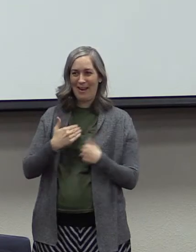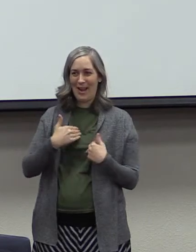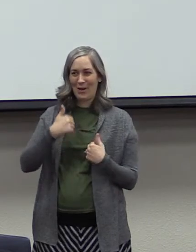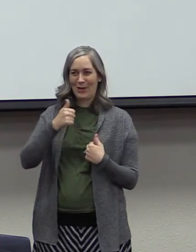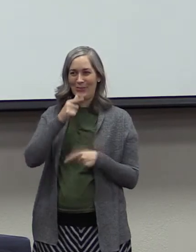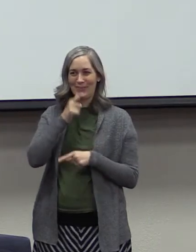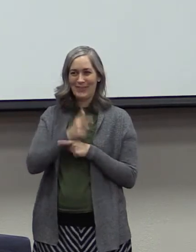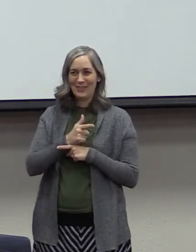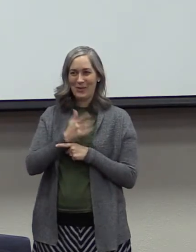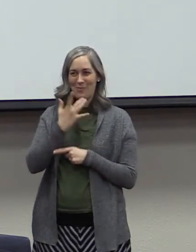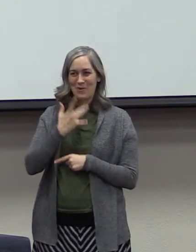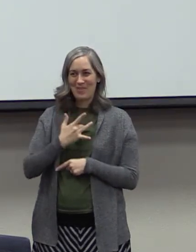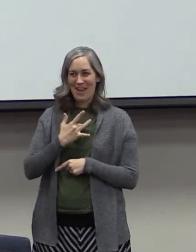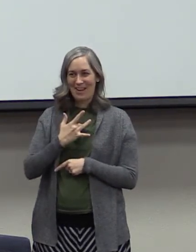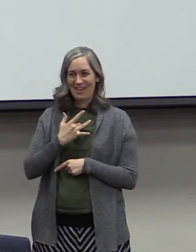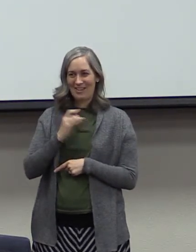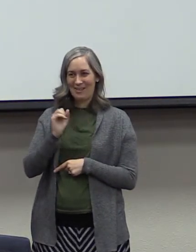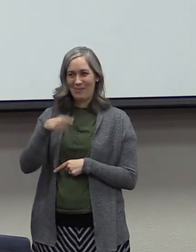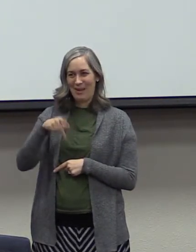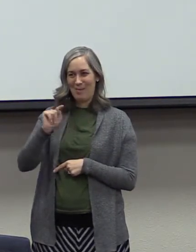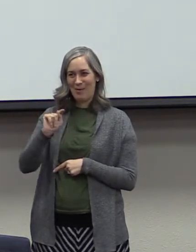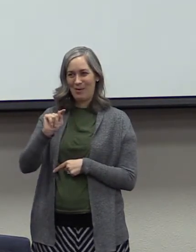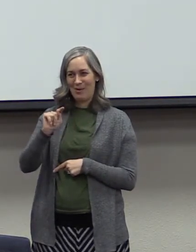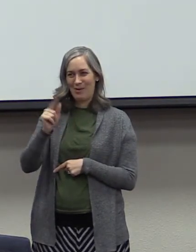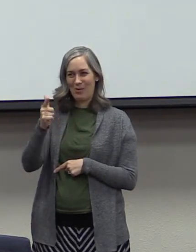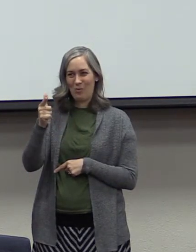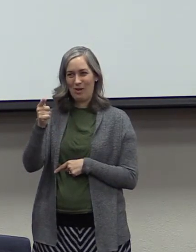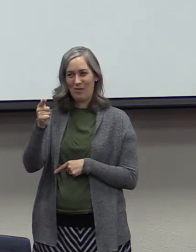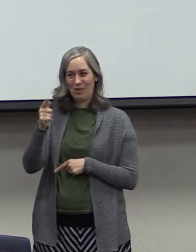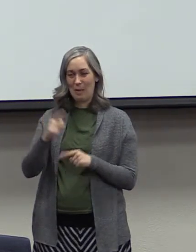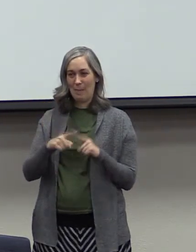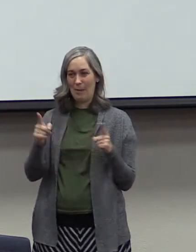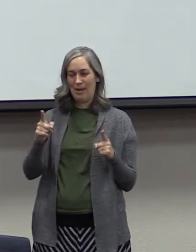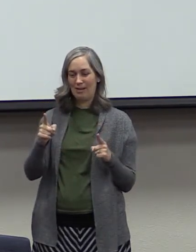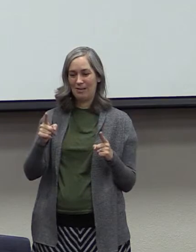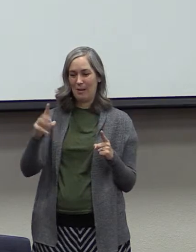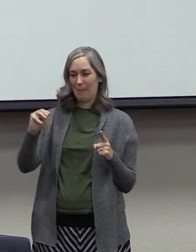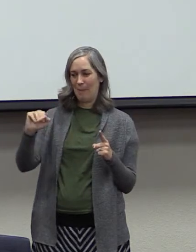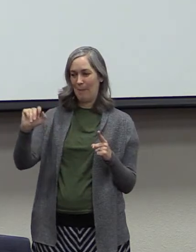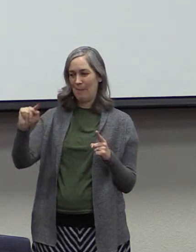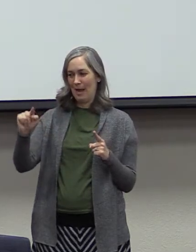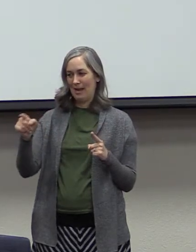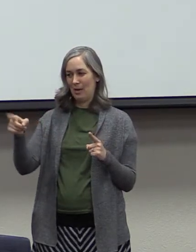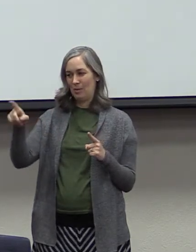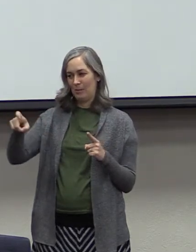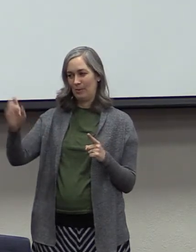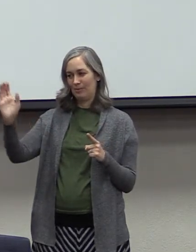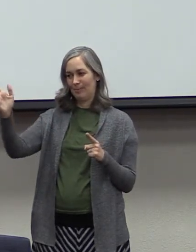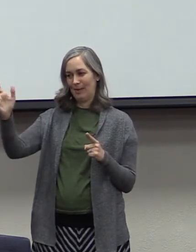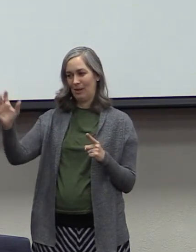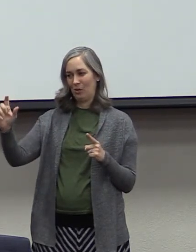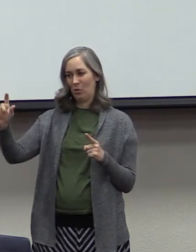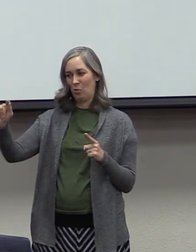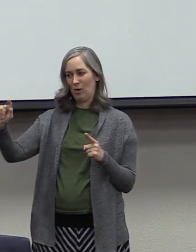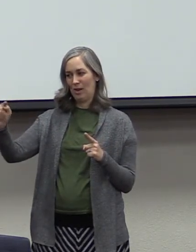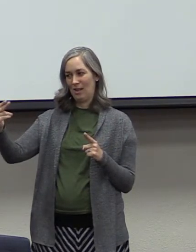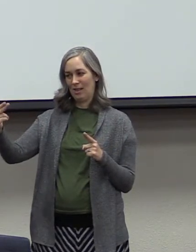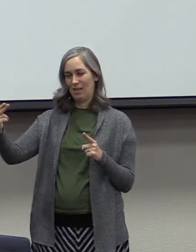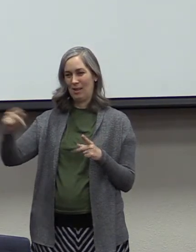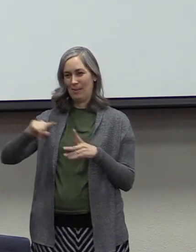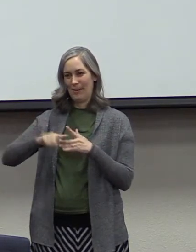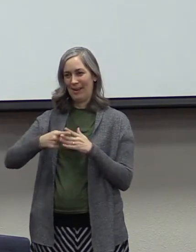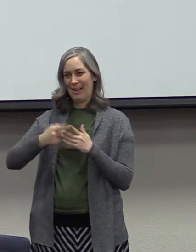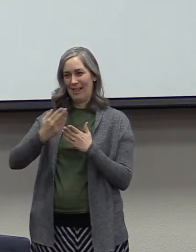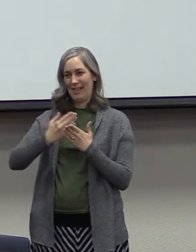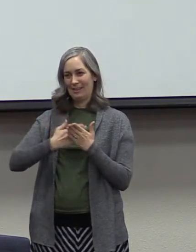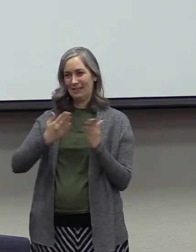September 21st. Matt, because of some traveling problems, he was supposed to speak on the 20th to start the series,